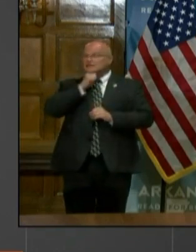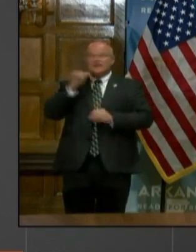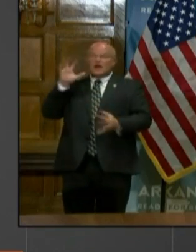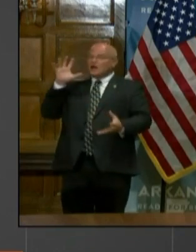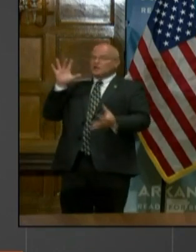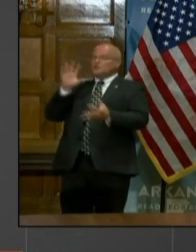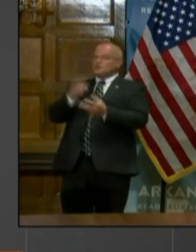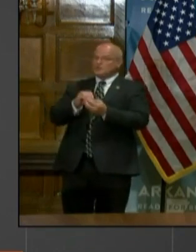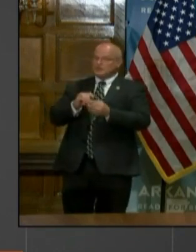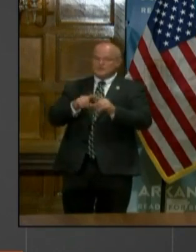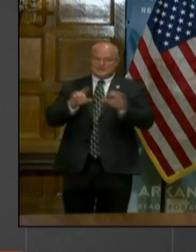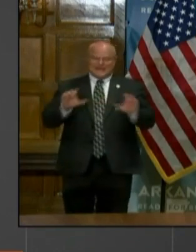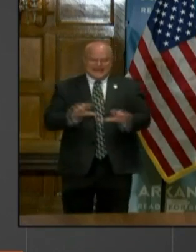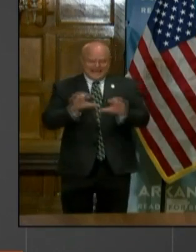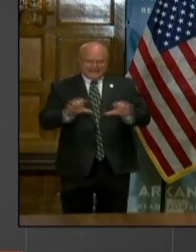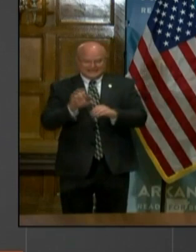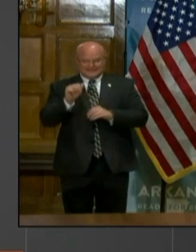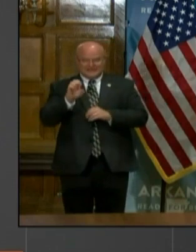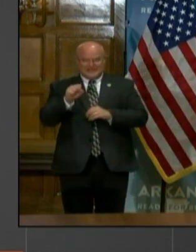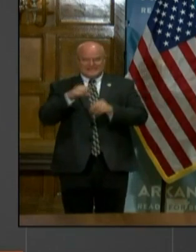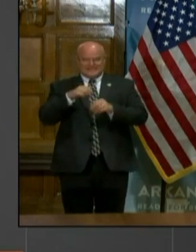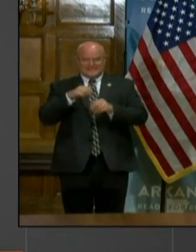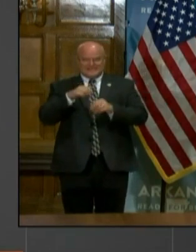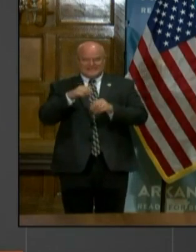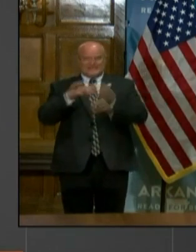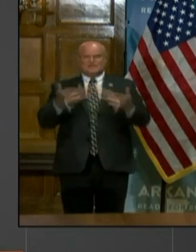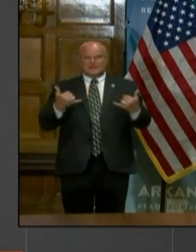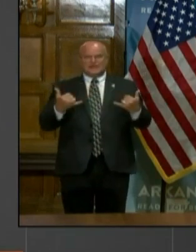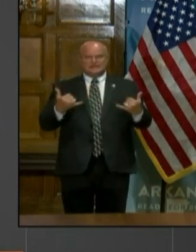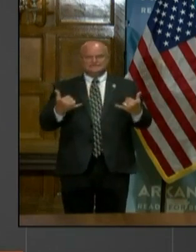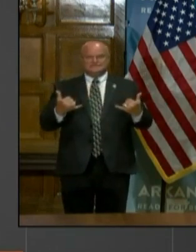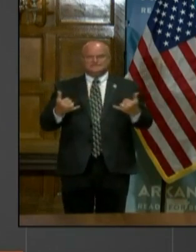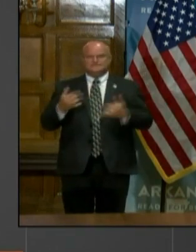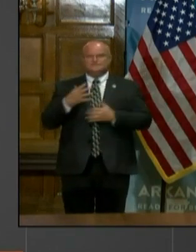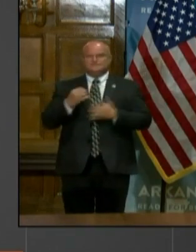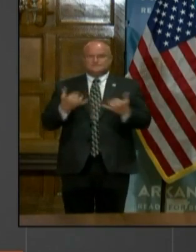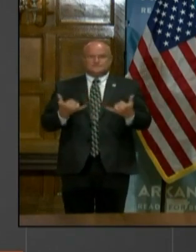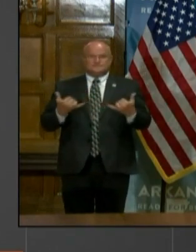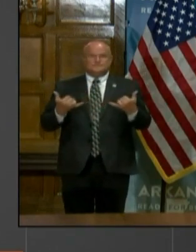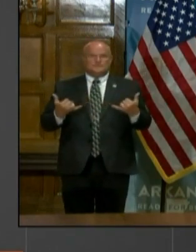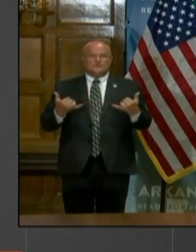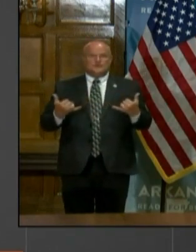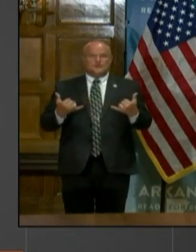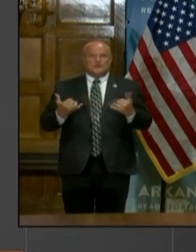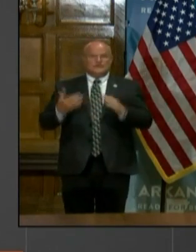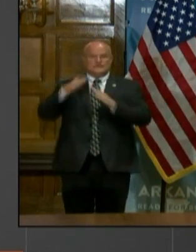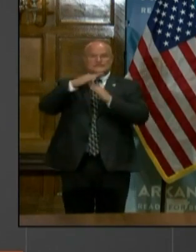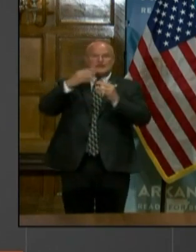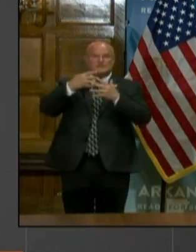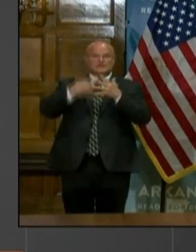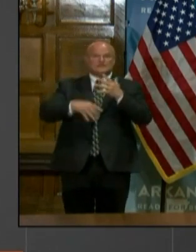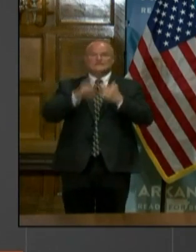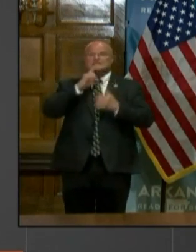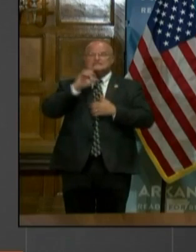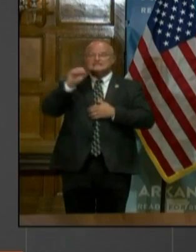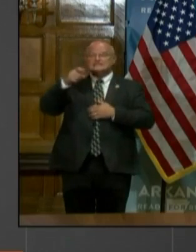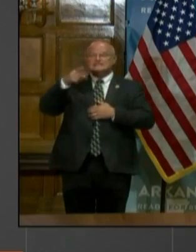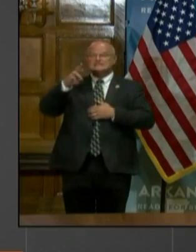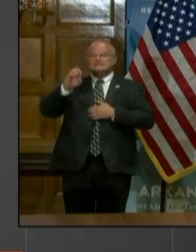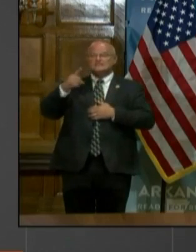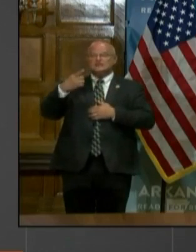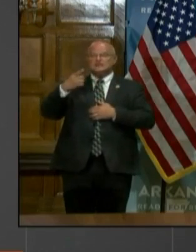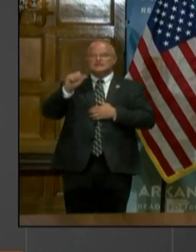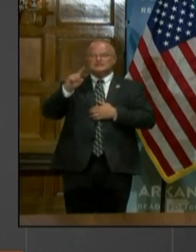cumulative cases, but active cases in the community. And currently, at the top of the list is Springdale,